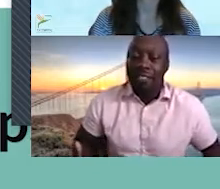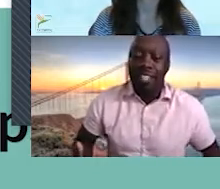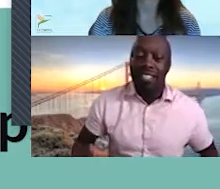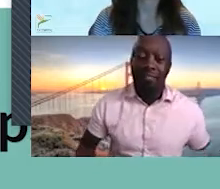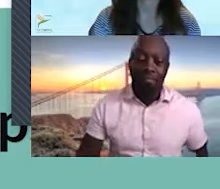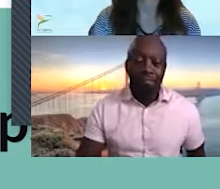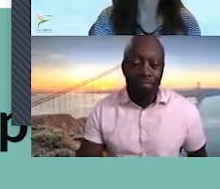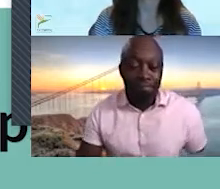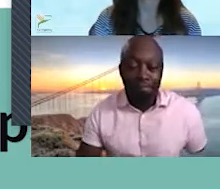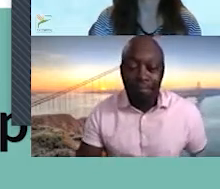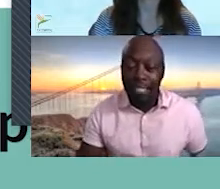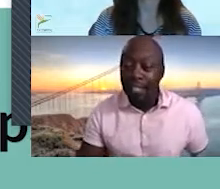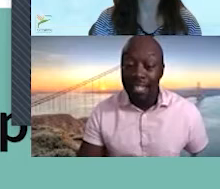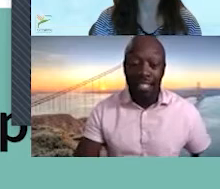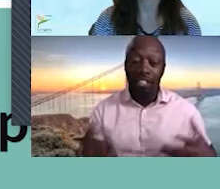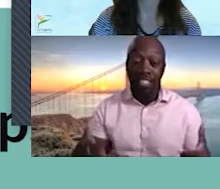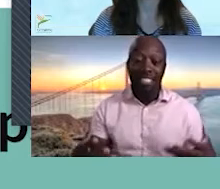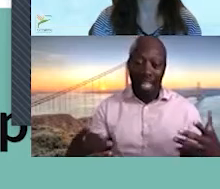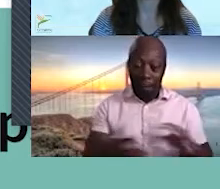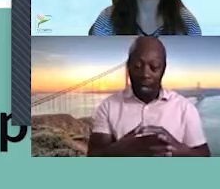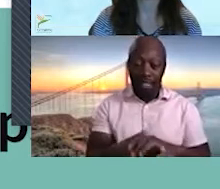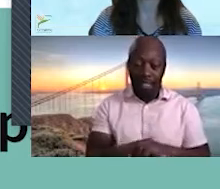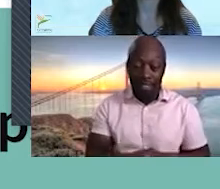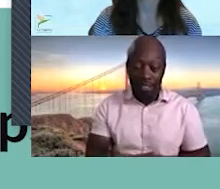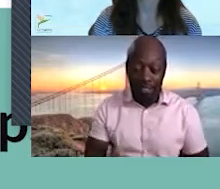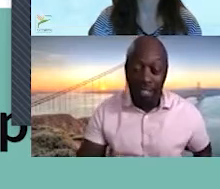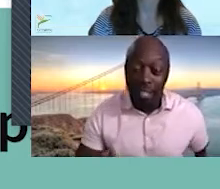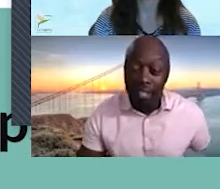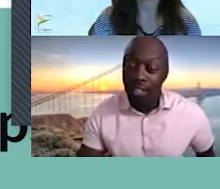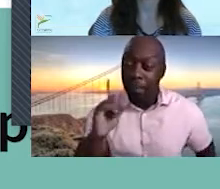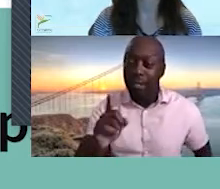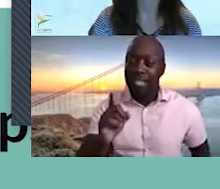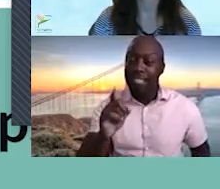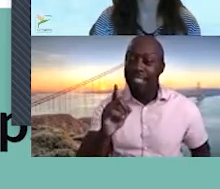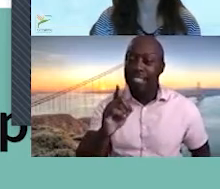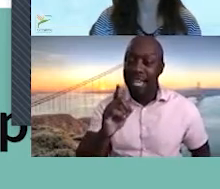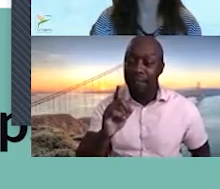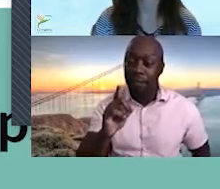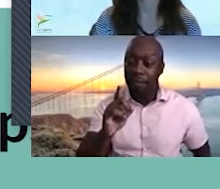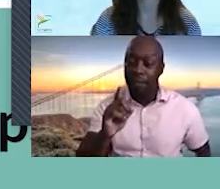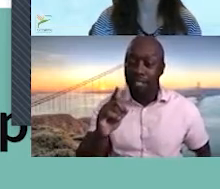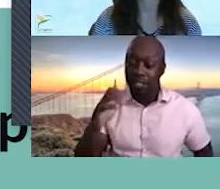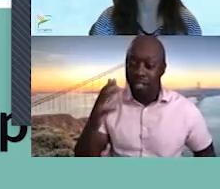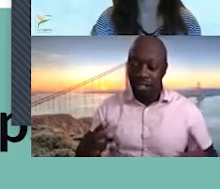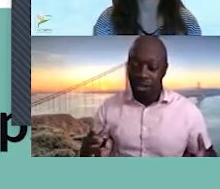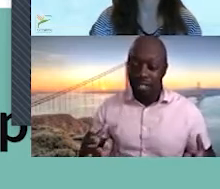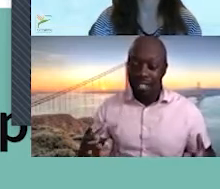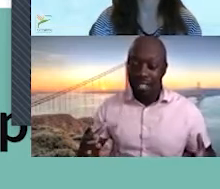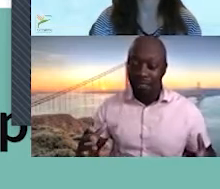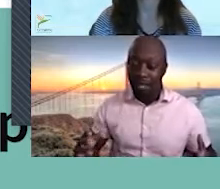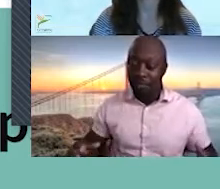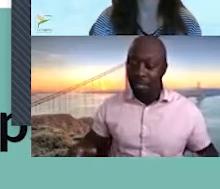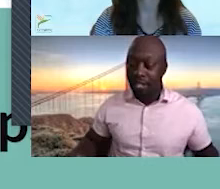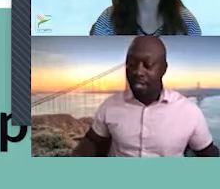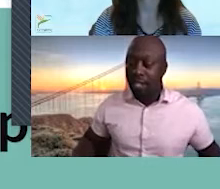that already. And it increases that bonding. So I'm gonna play this again for you so you can notice that